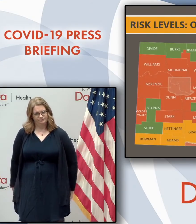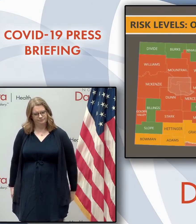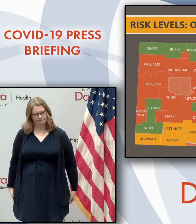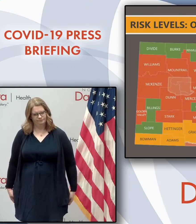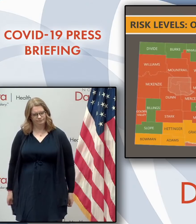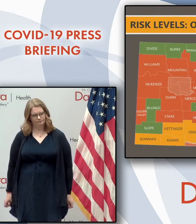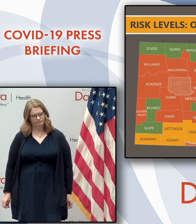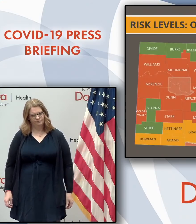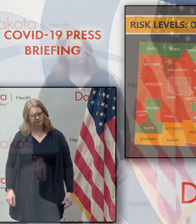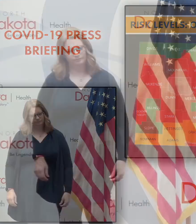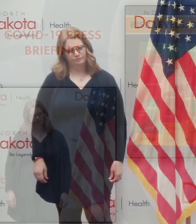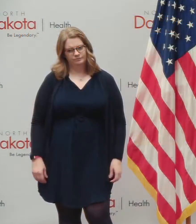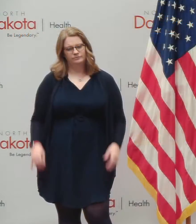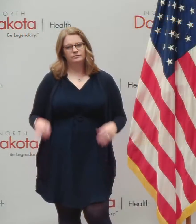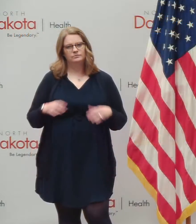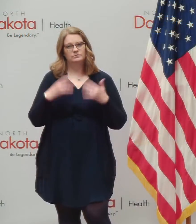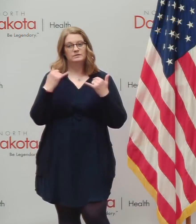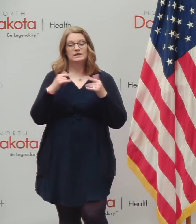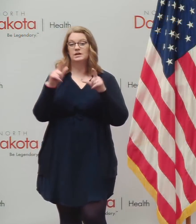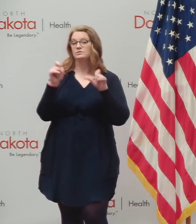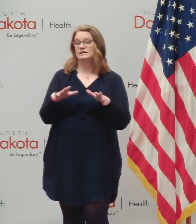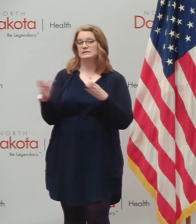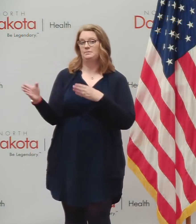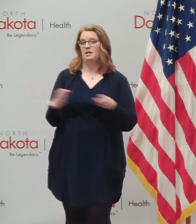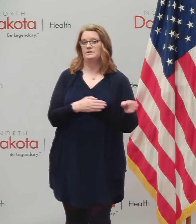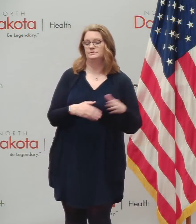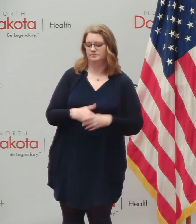Next topic is a testing strategy update.